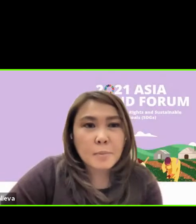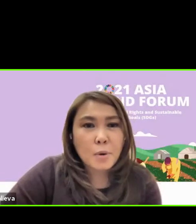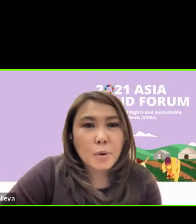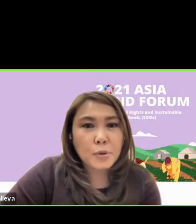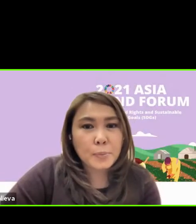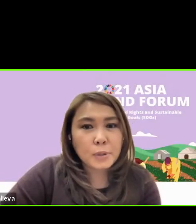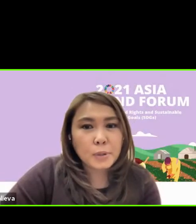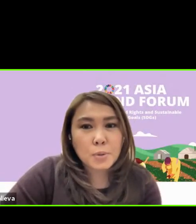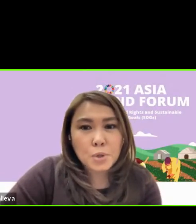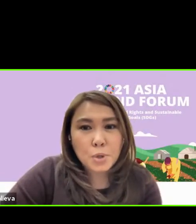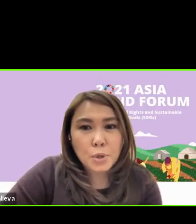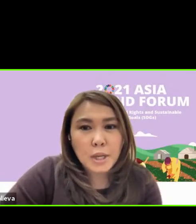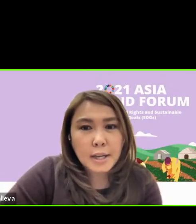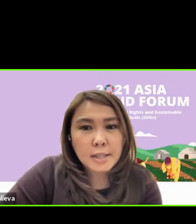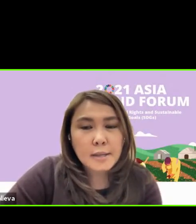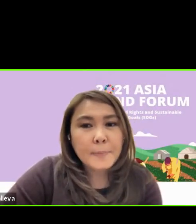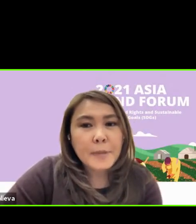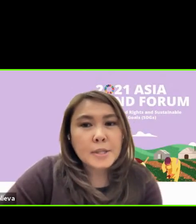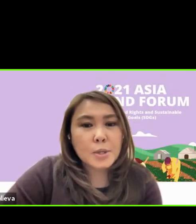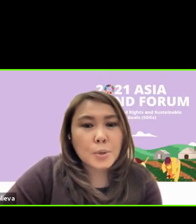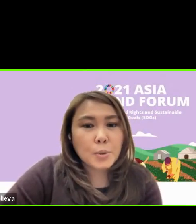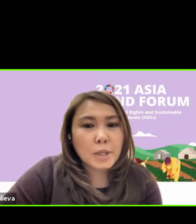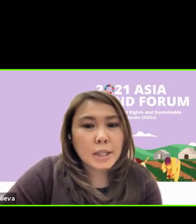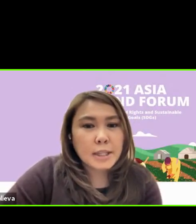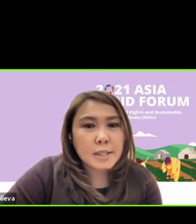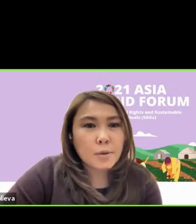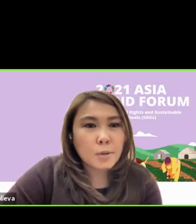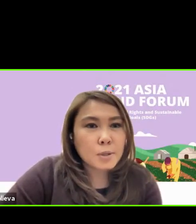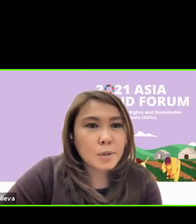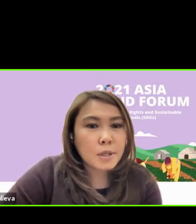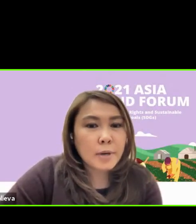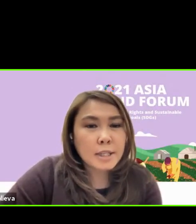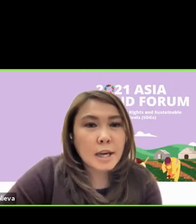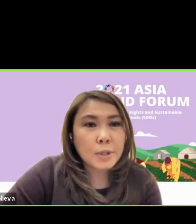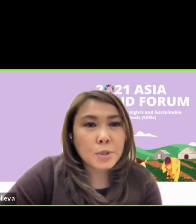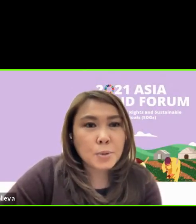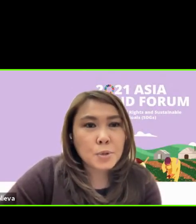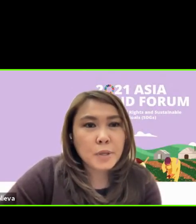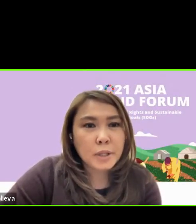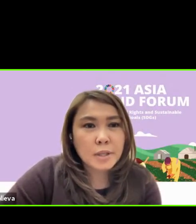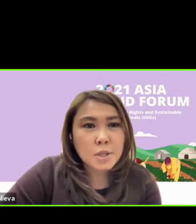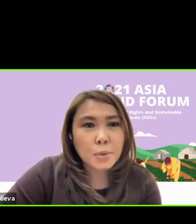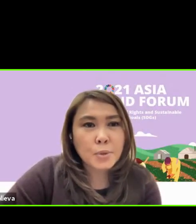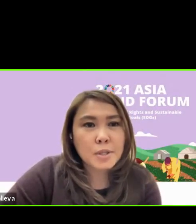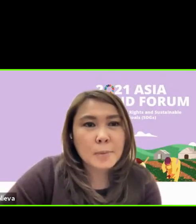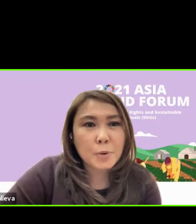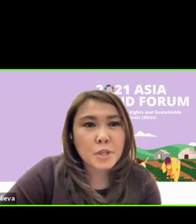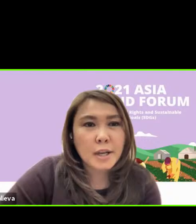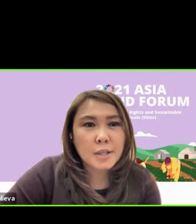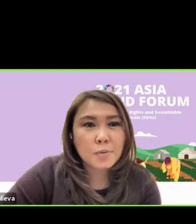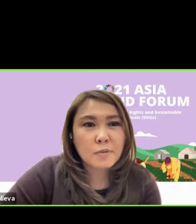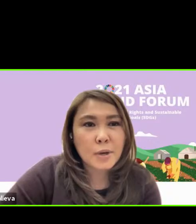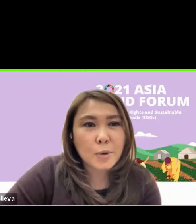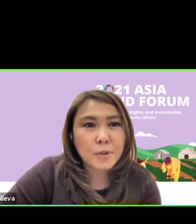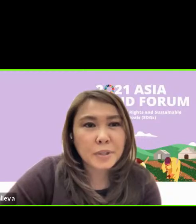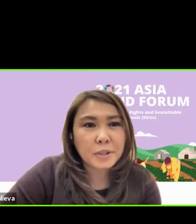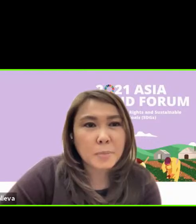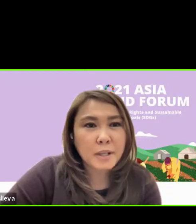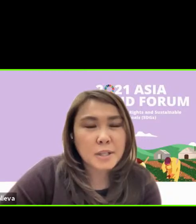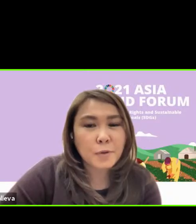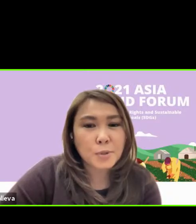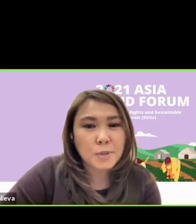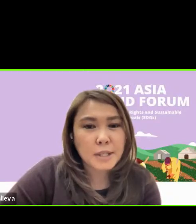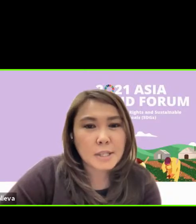expect another more people to join us. So let us also invite our two speakers who is supporting us with the